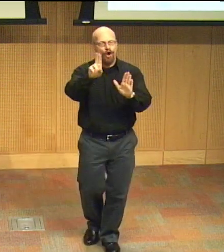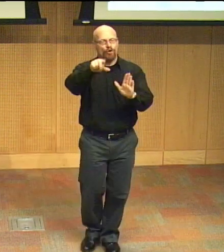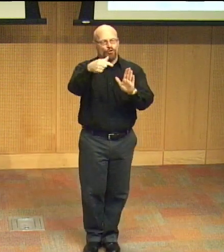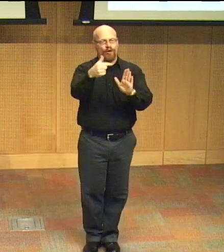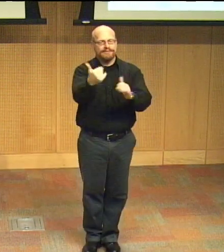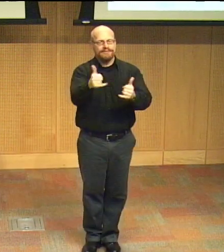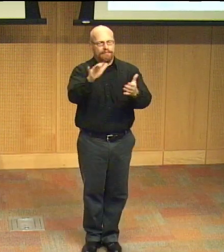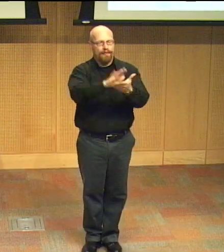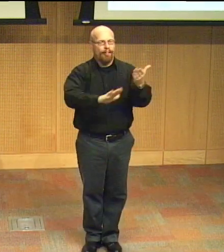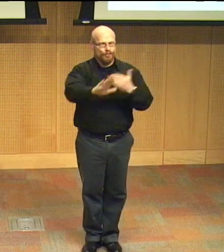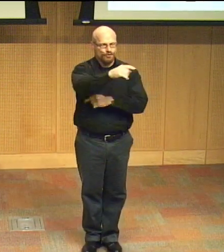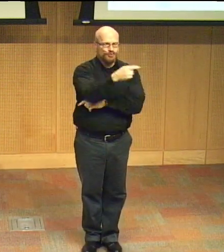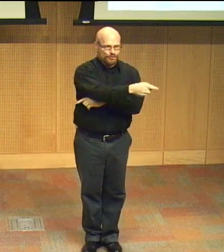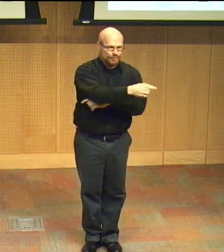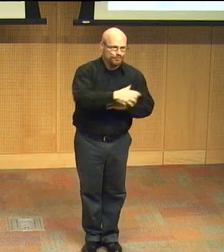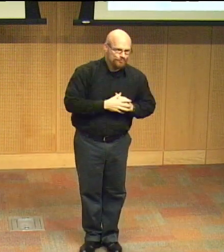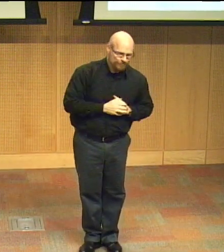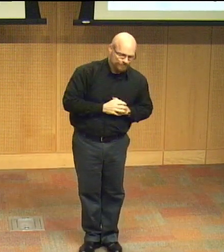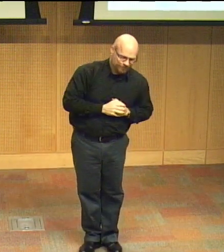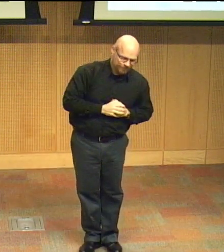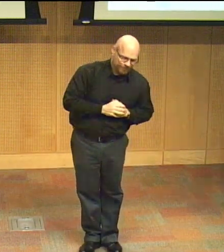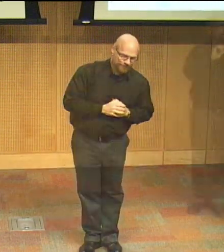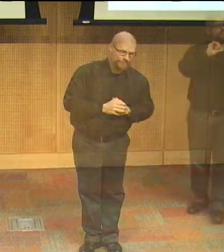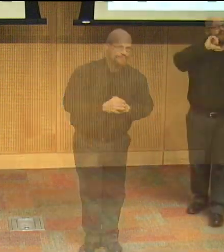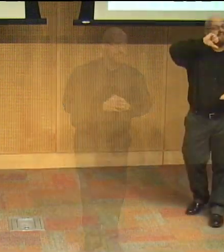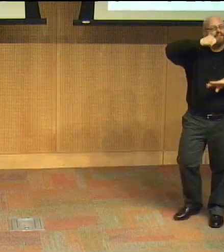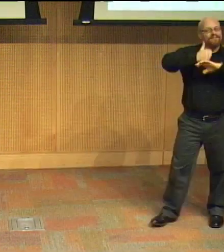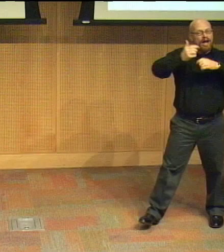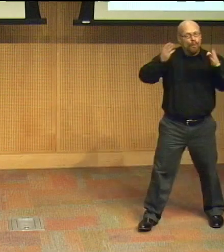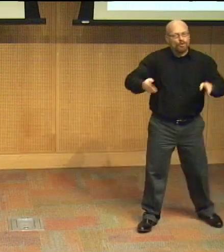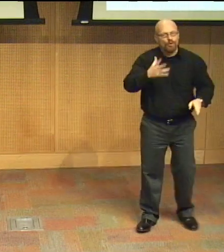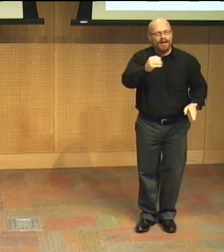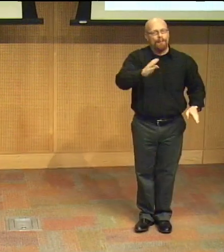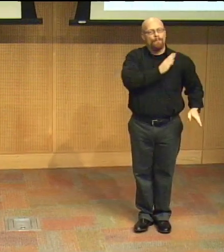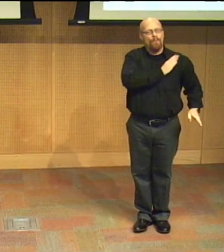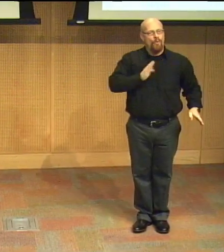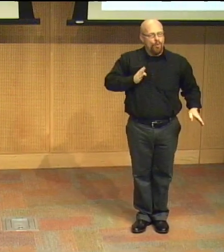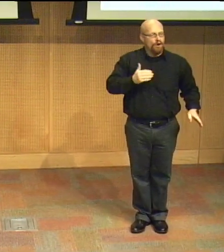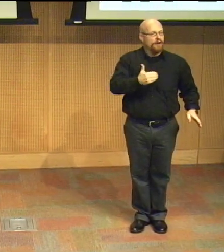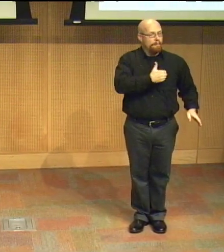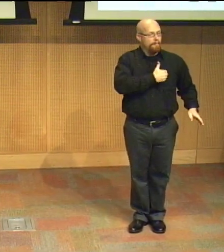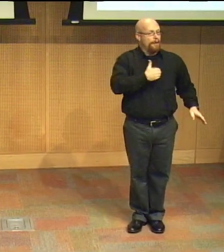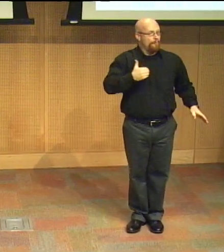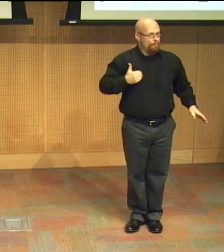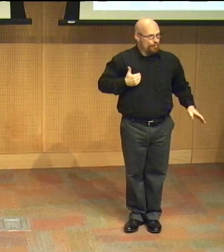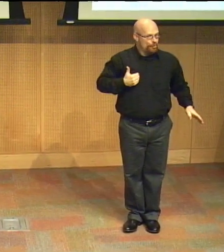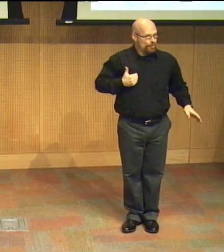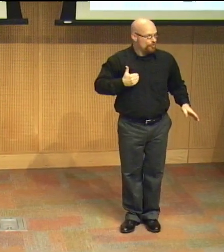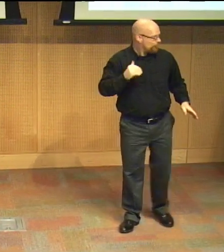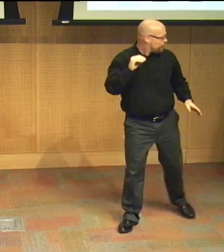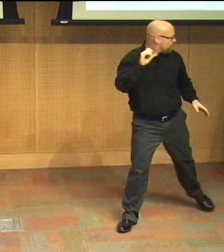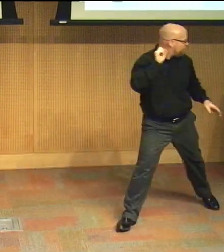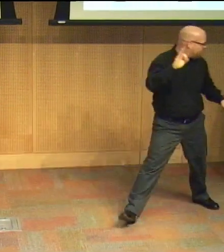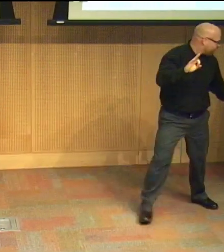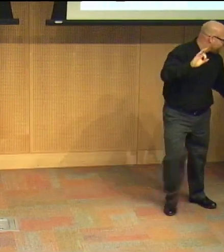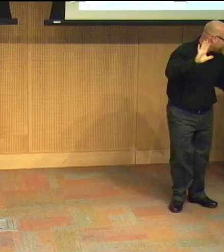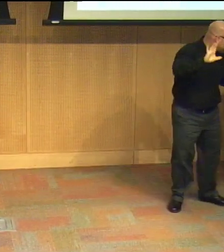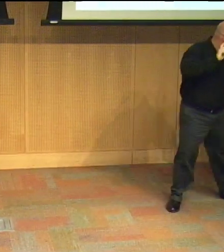She did her undergraduate studies also at Michigan State University. She is the founder and board member